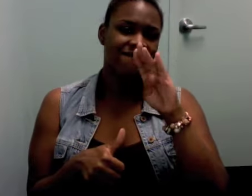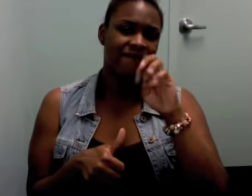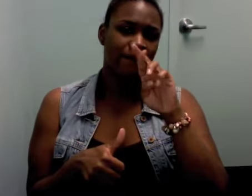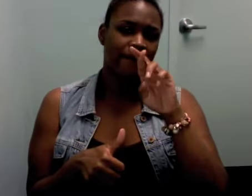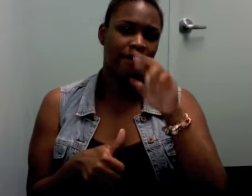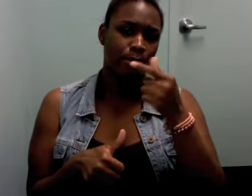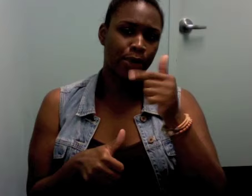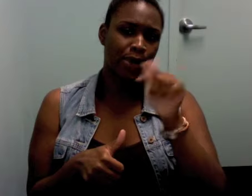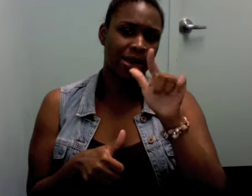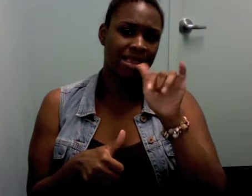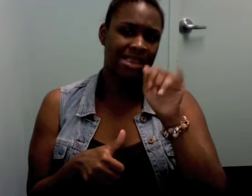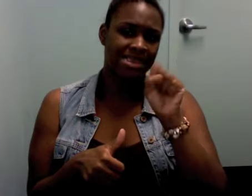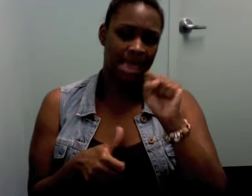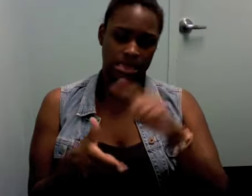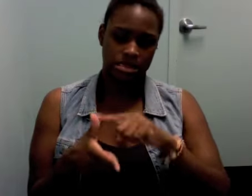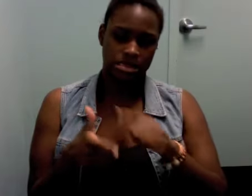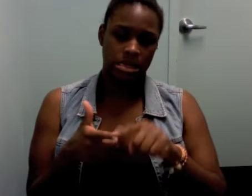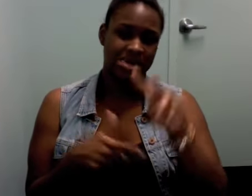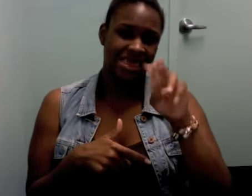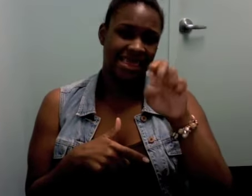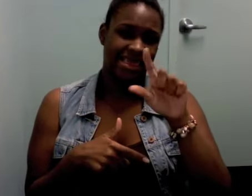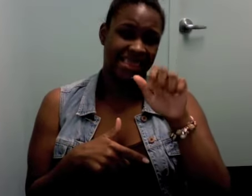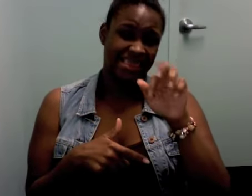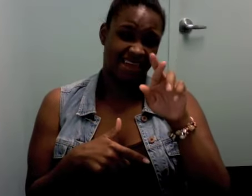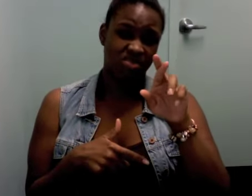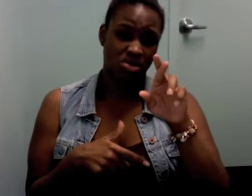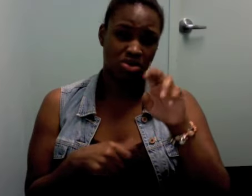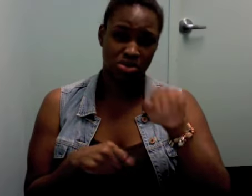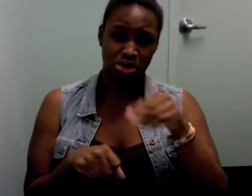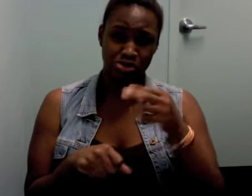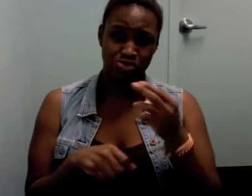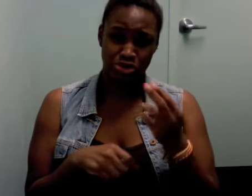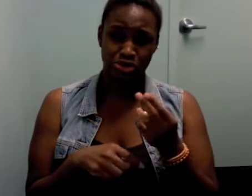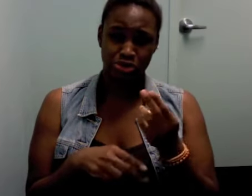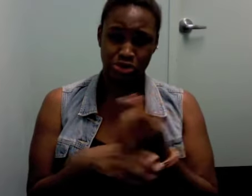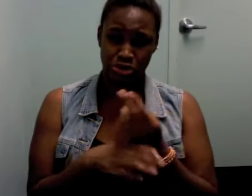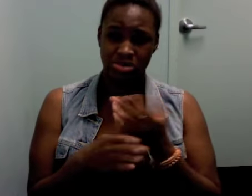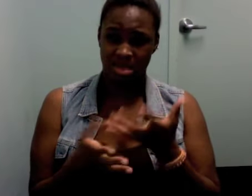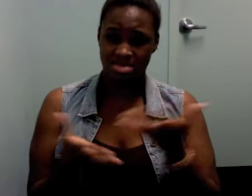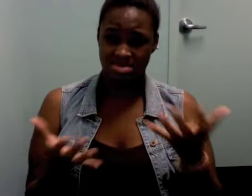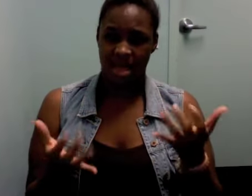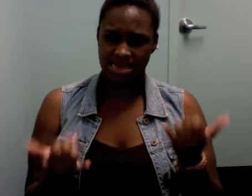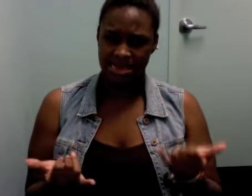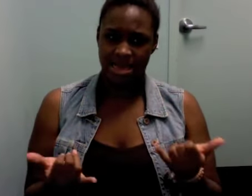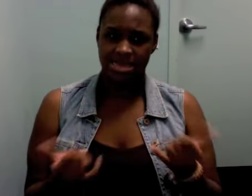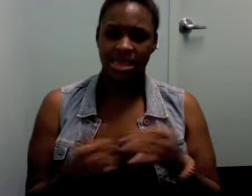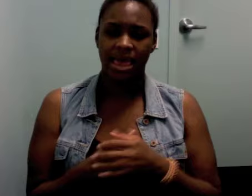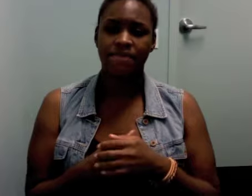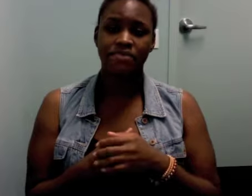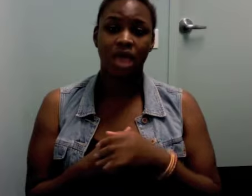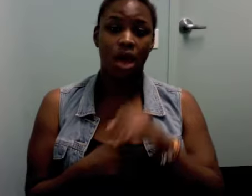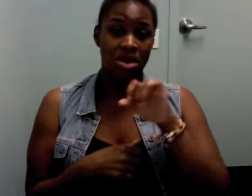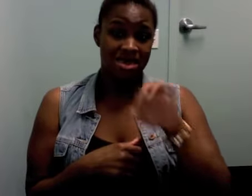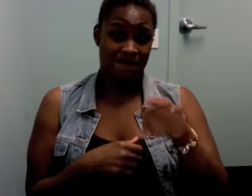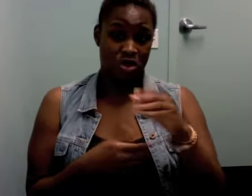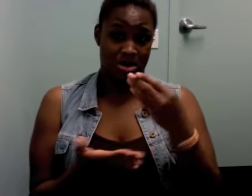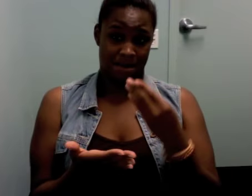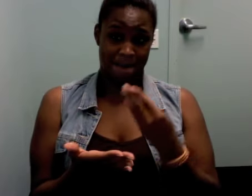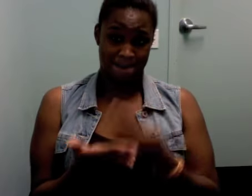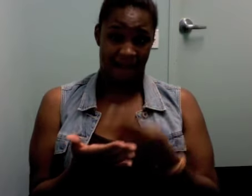outfitting situations that you see nowadays, if you're going to buy a boat, the drawback is that Kevlar costs about 3